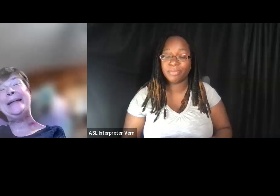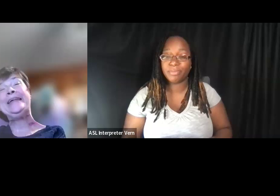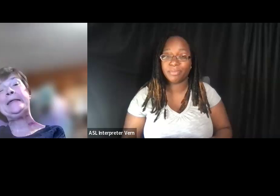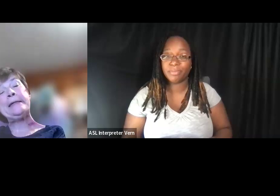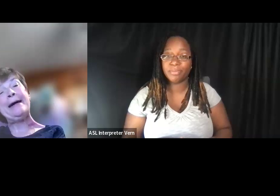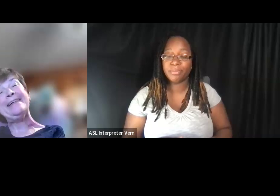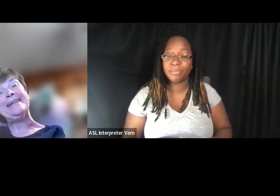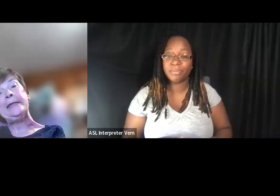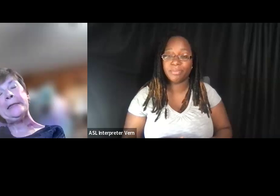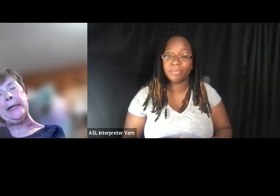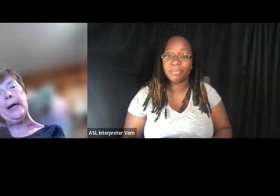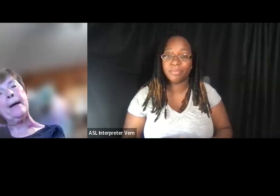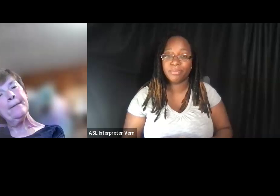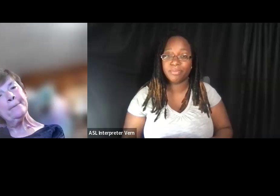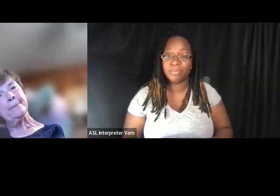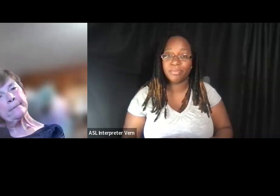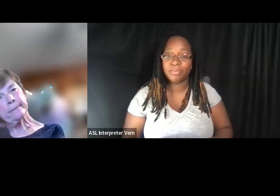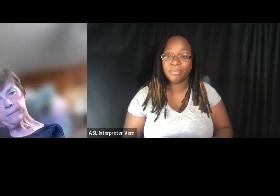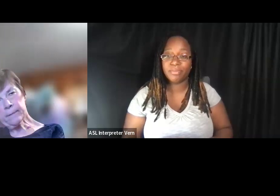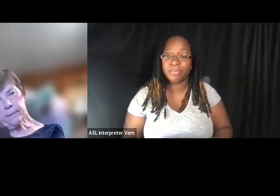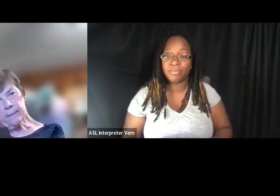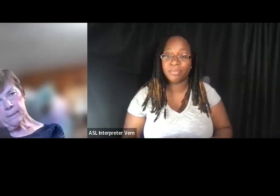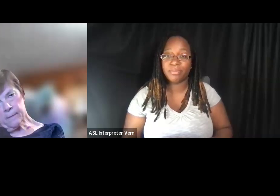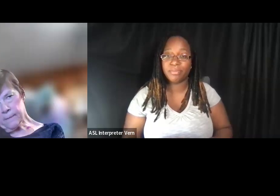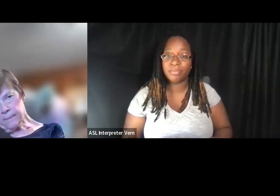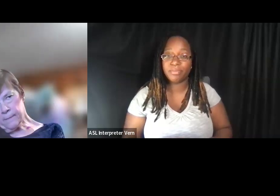in March of this year.